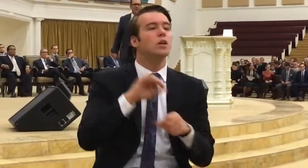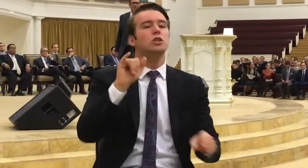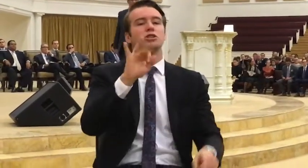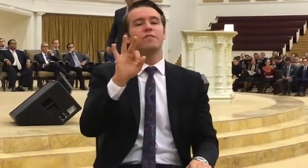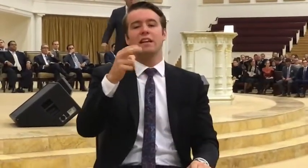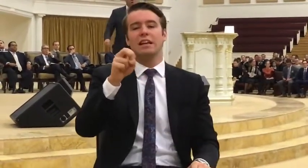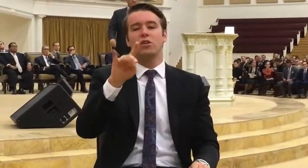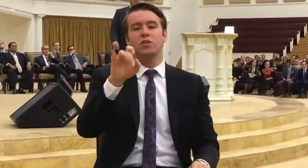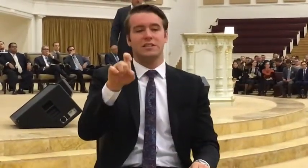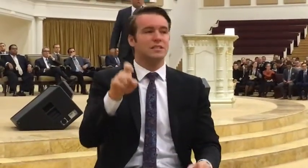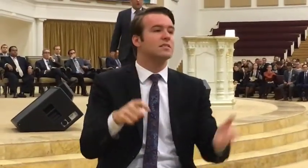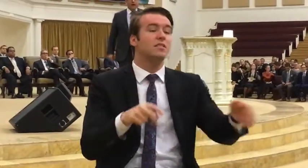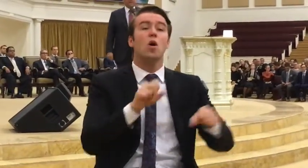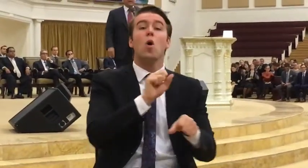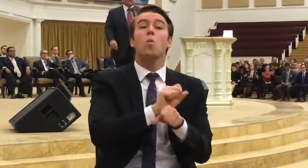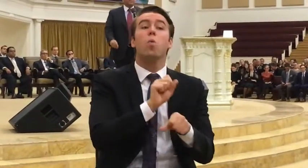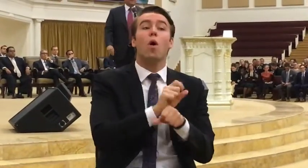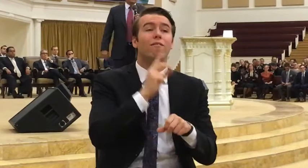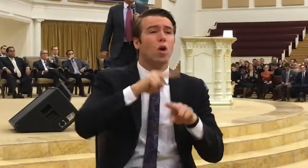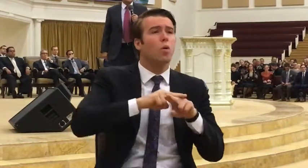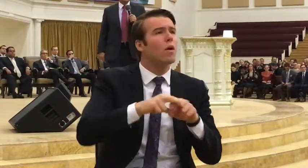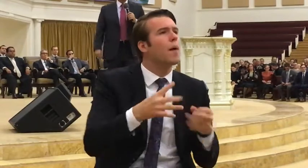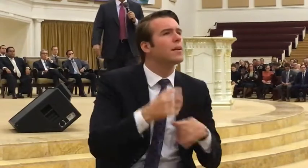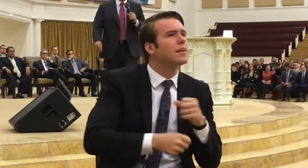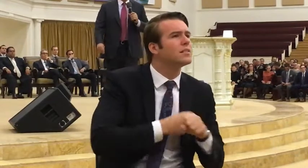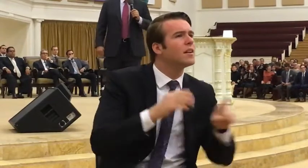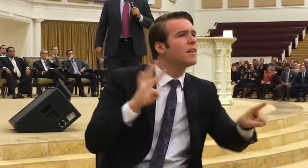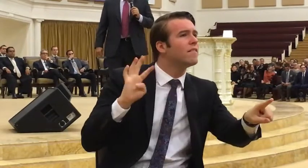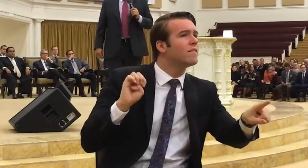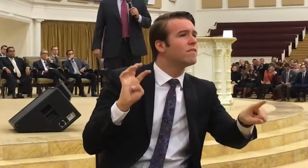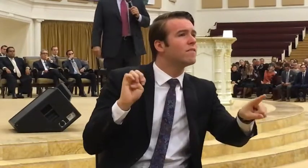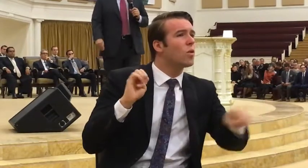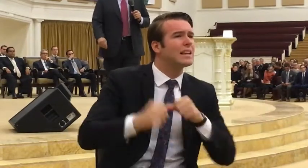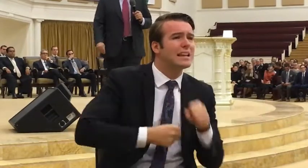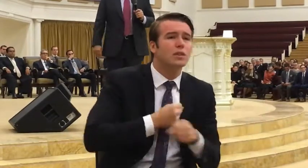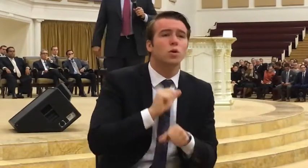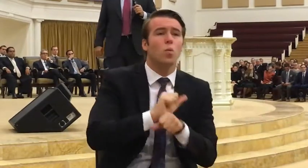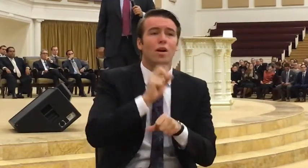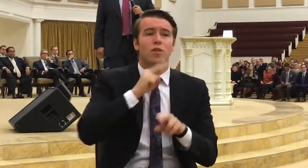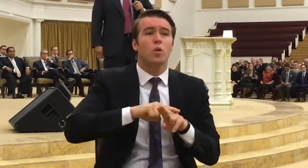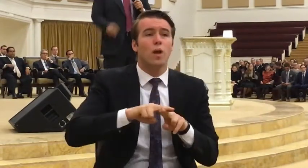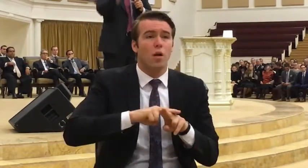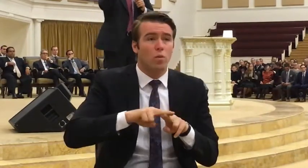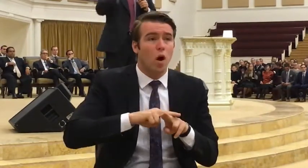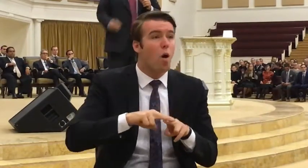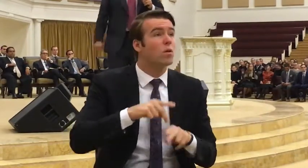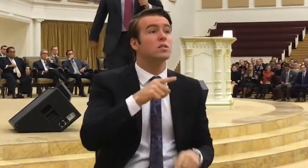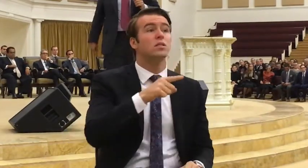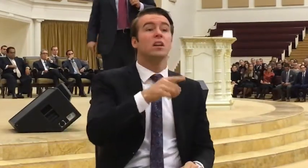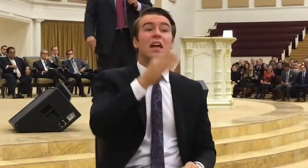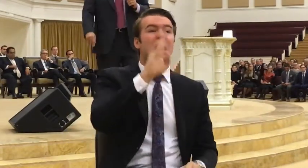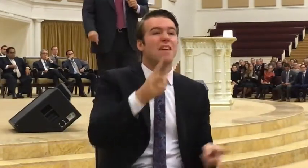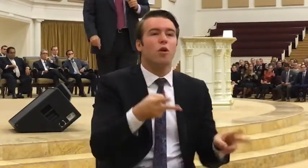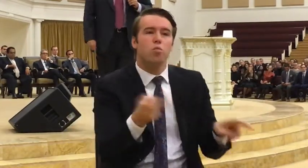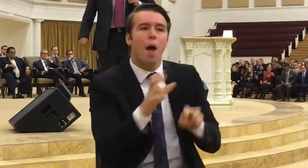up. Worked for the railroad. How many years, Brother Hendricks? 40 years. Never robbed his